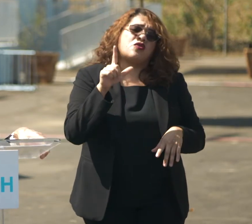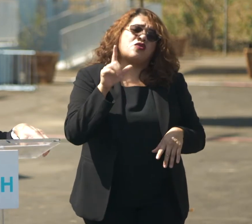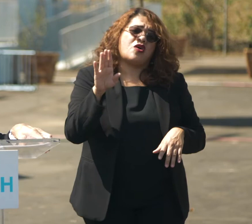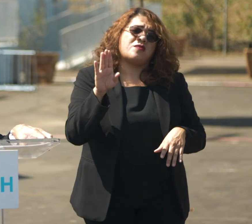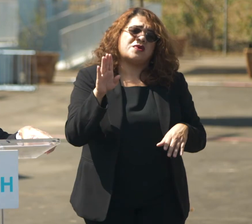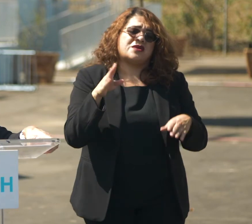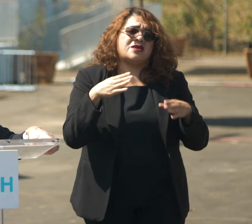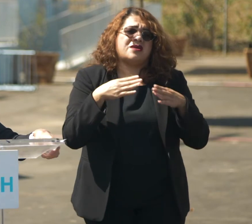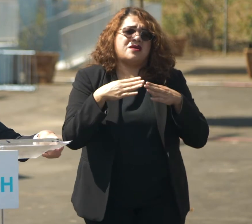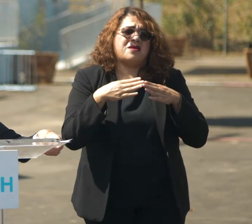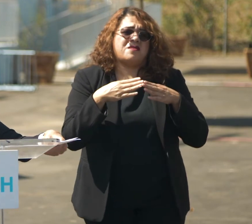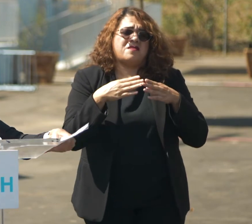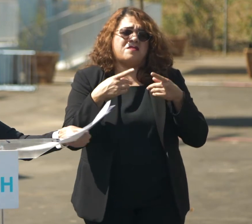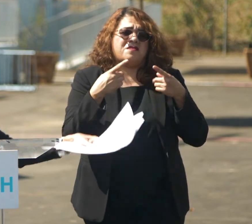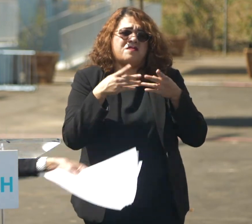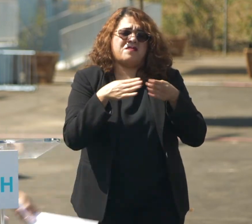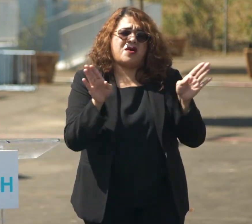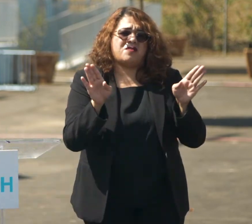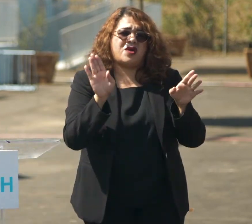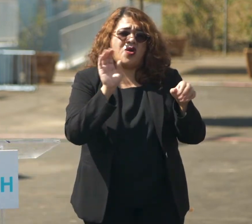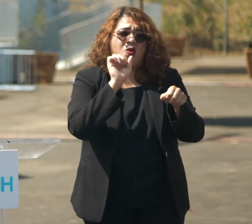project.